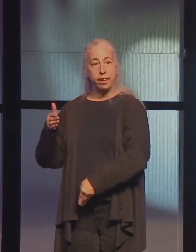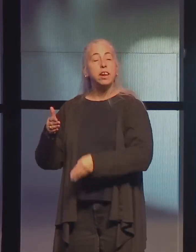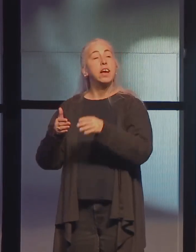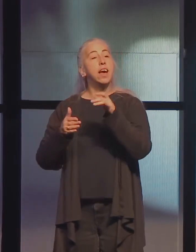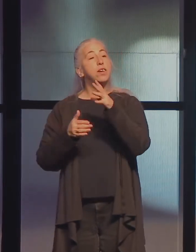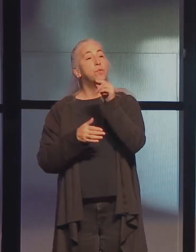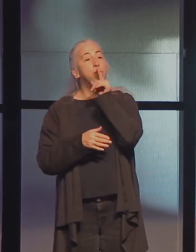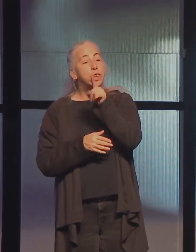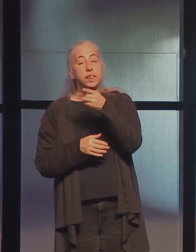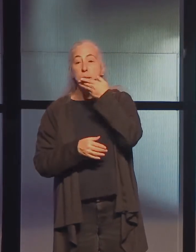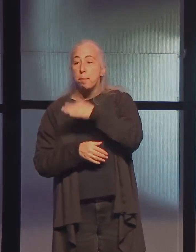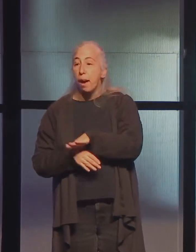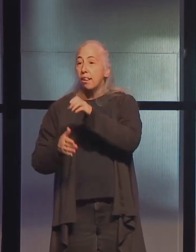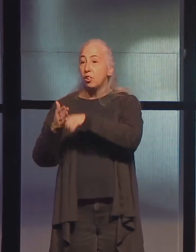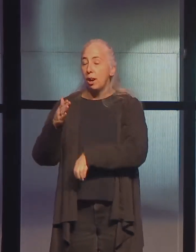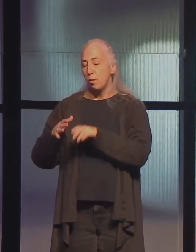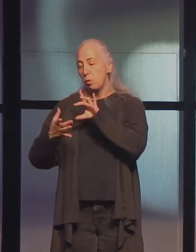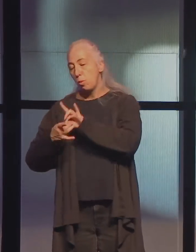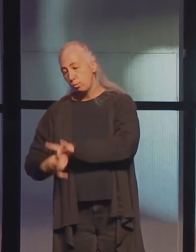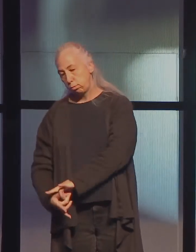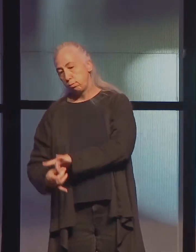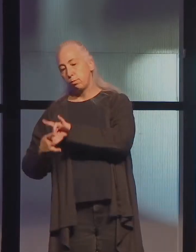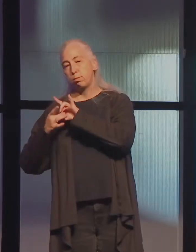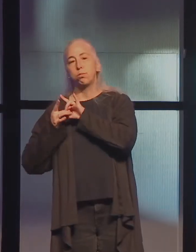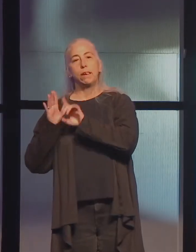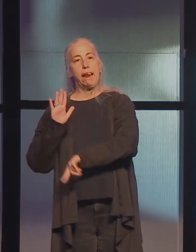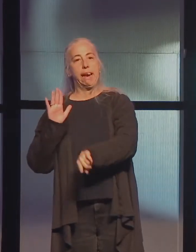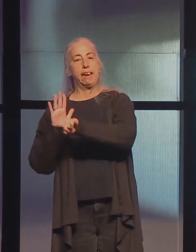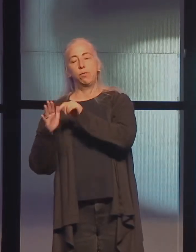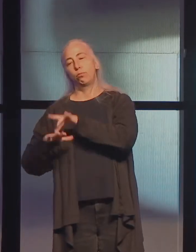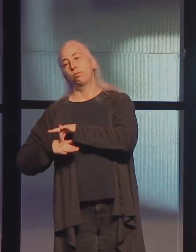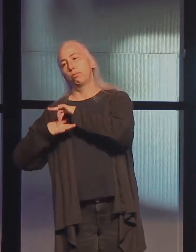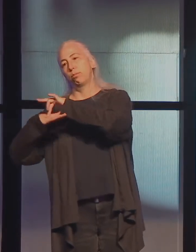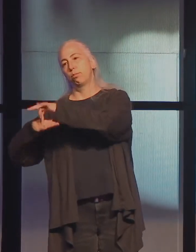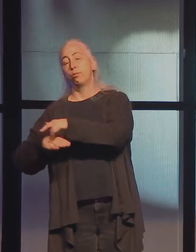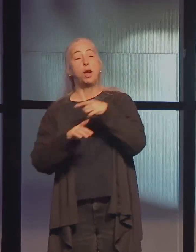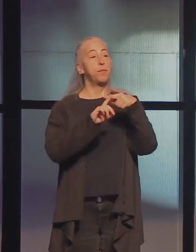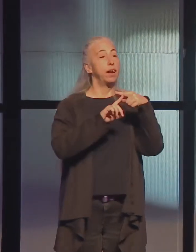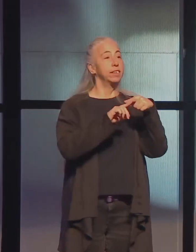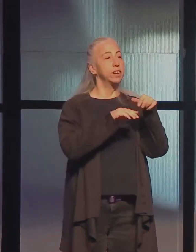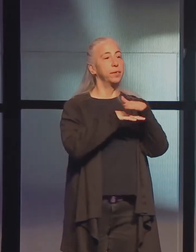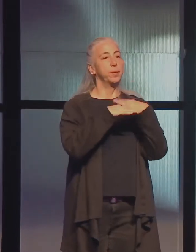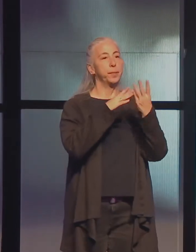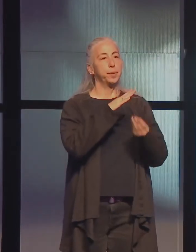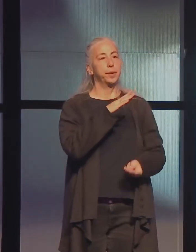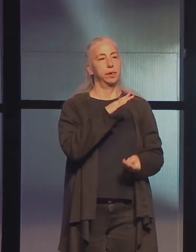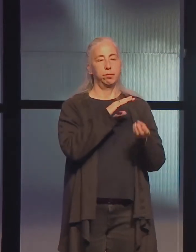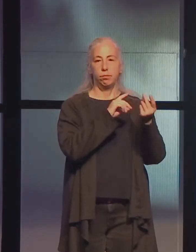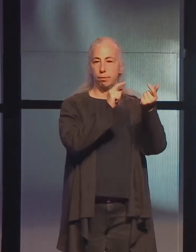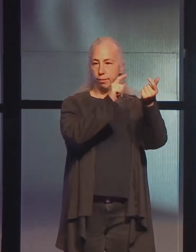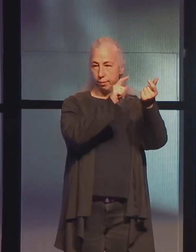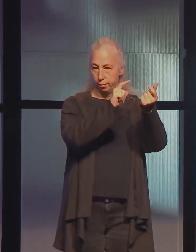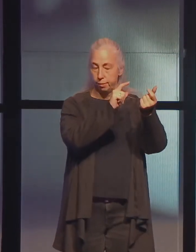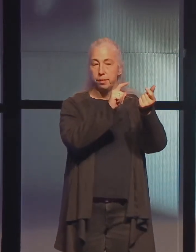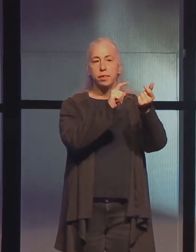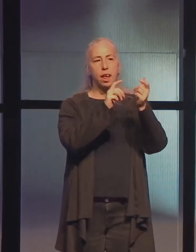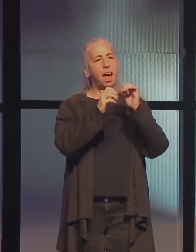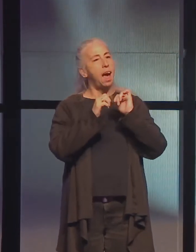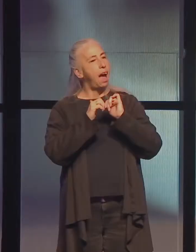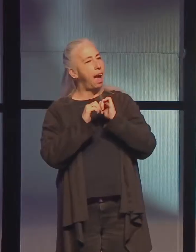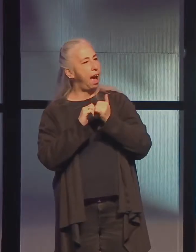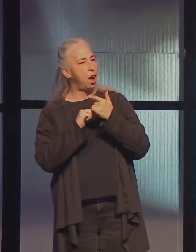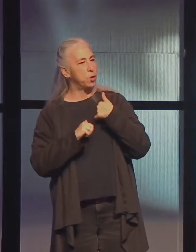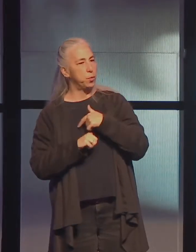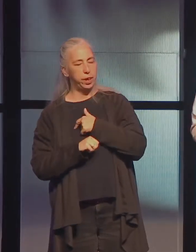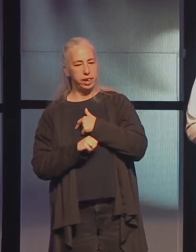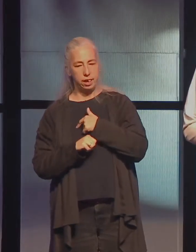bad chapter sticks longer than the good. So how do we deal with this in our everyday normal lives?